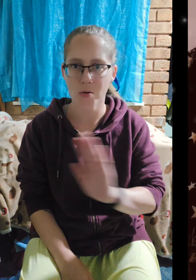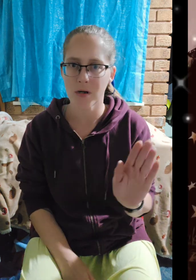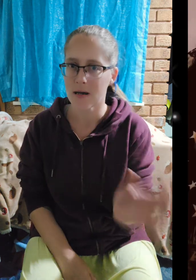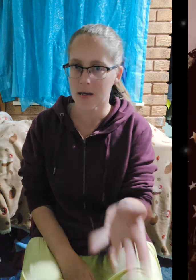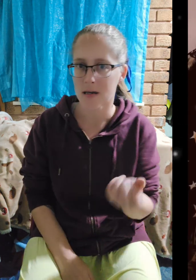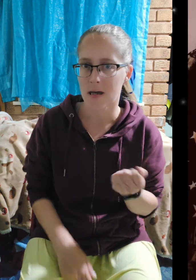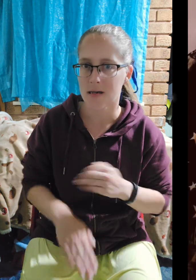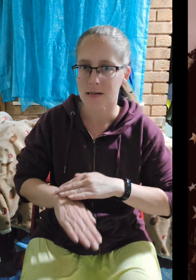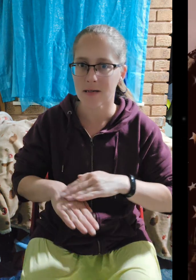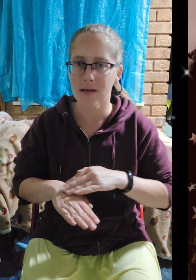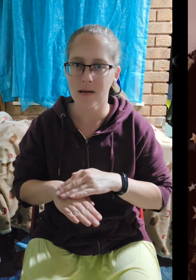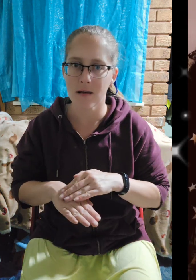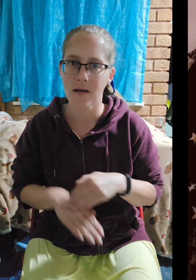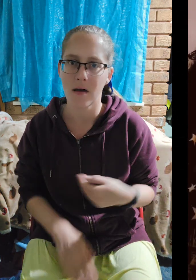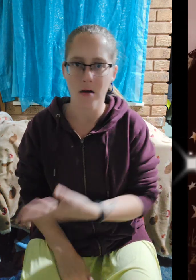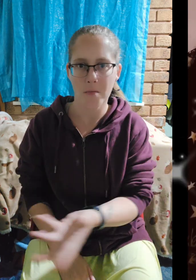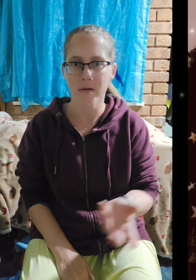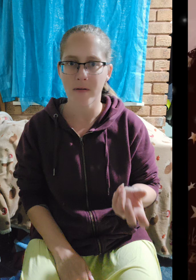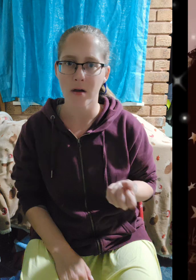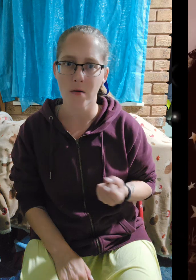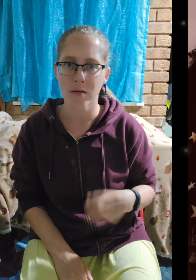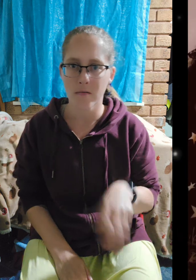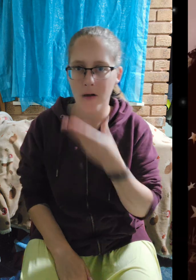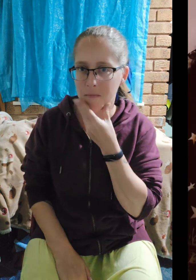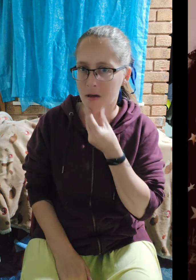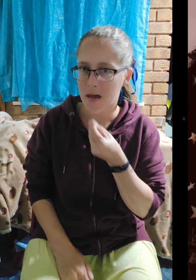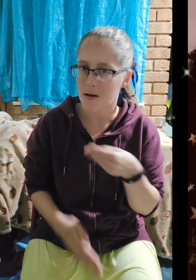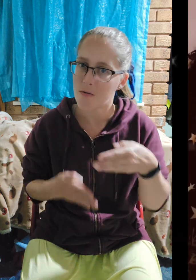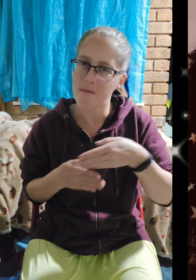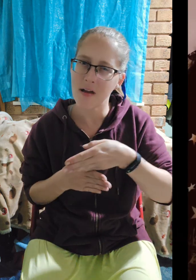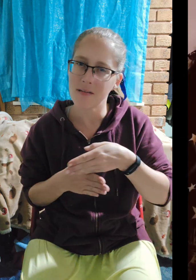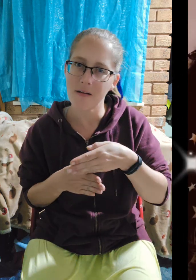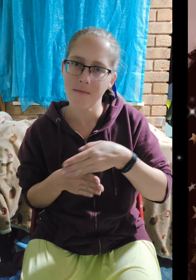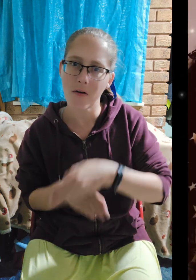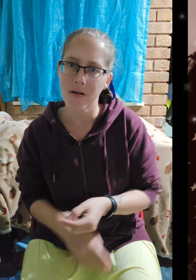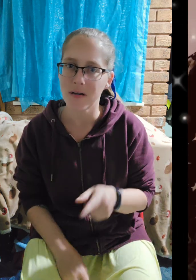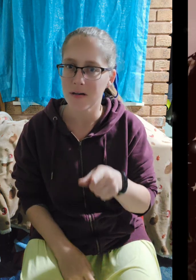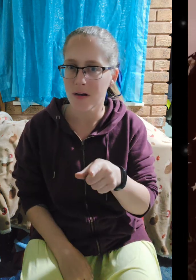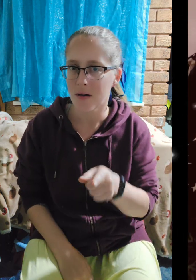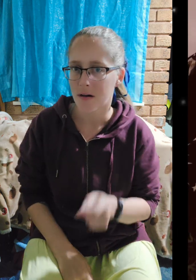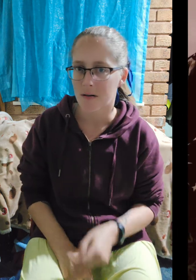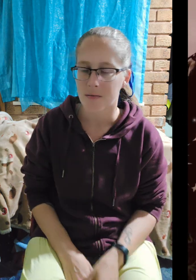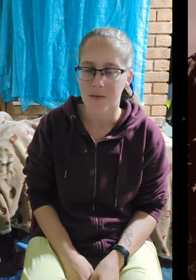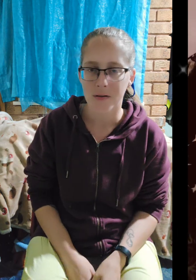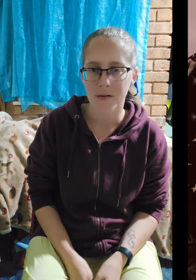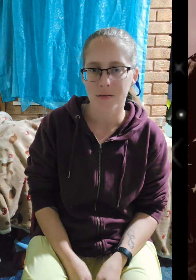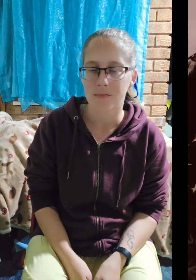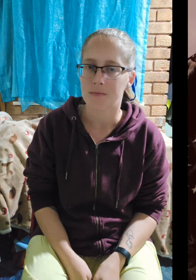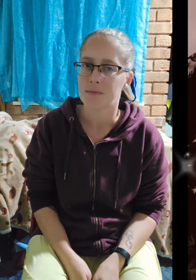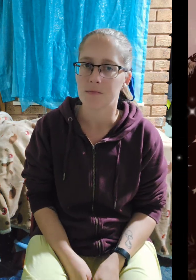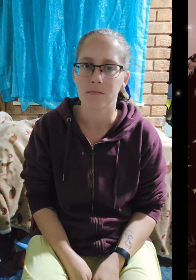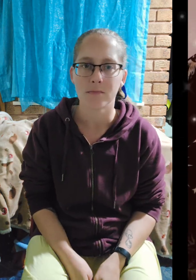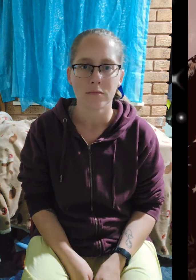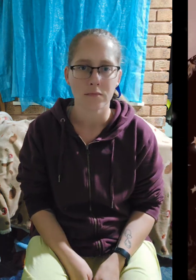Hope you didn't catch a tan. Hope you found the right man who fits it for